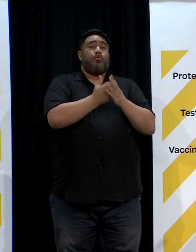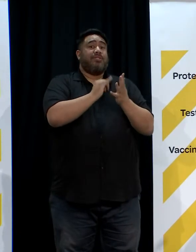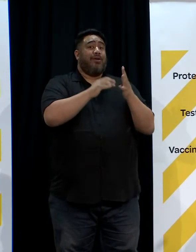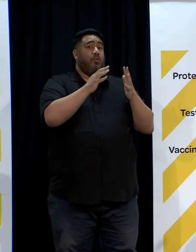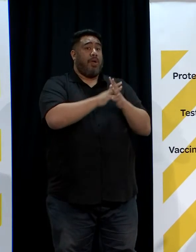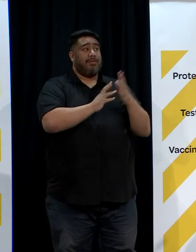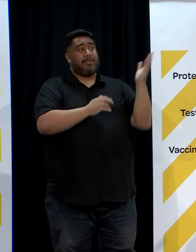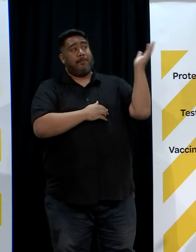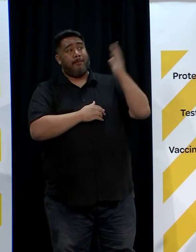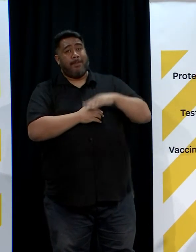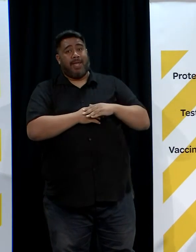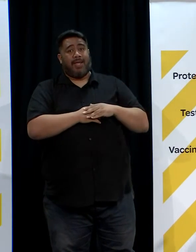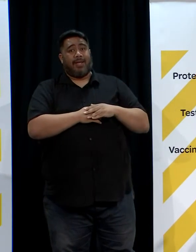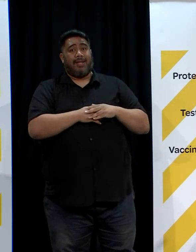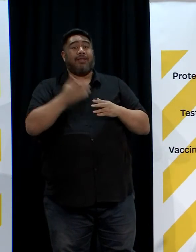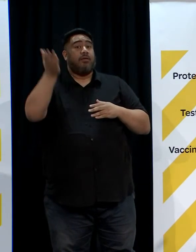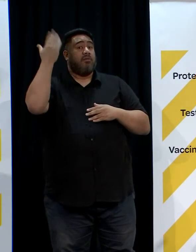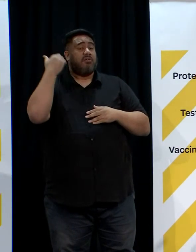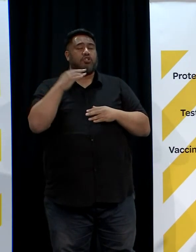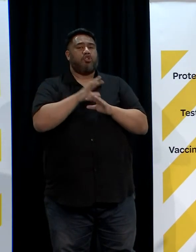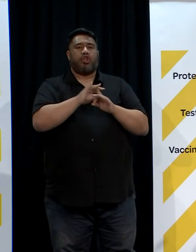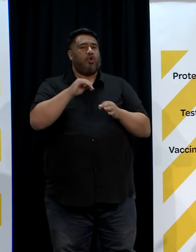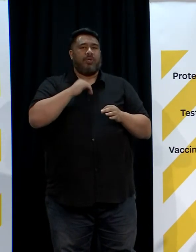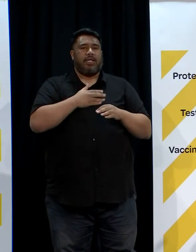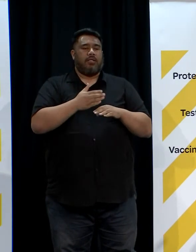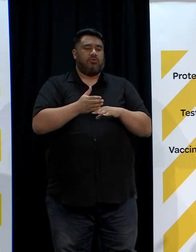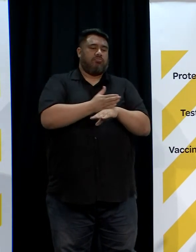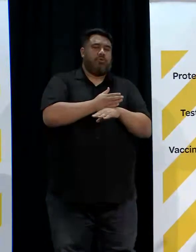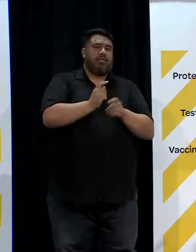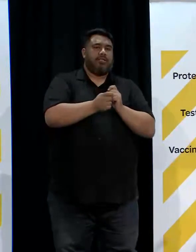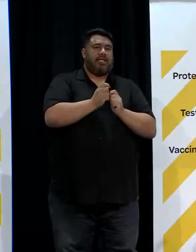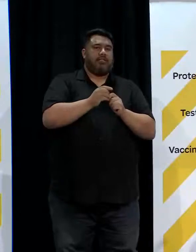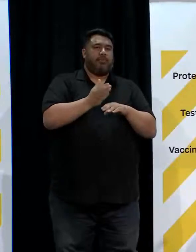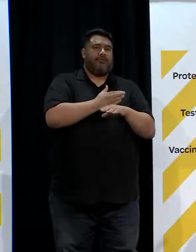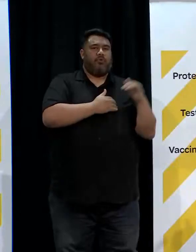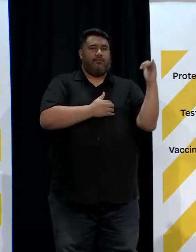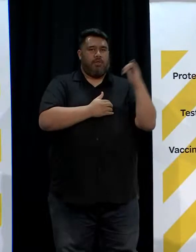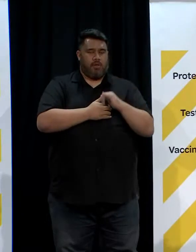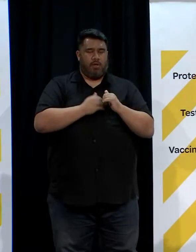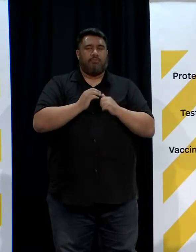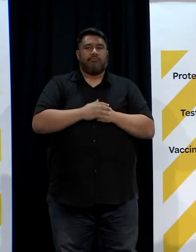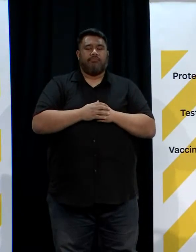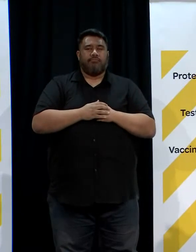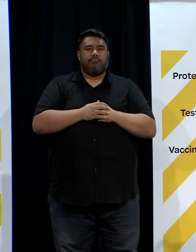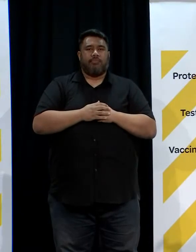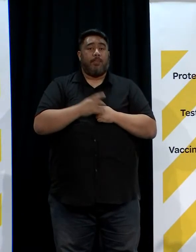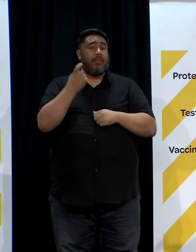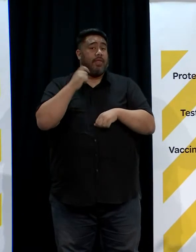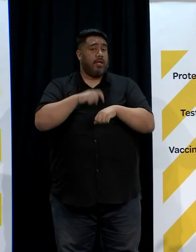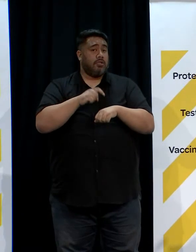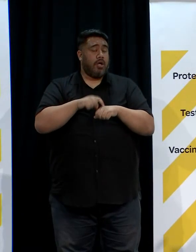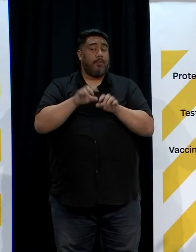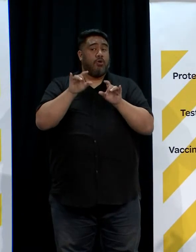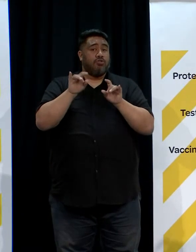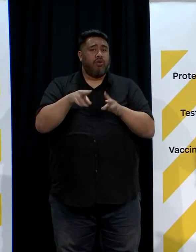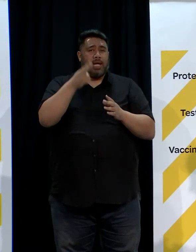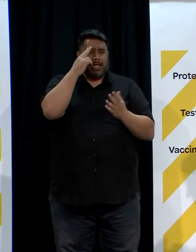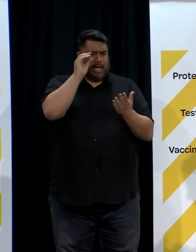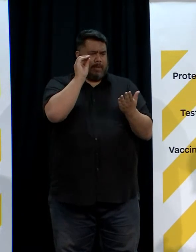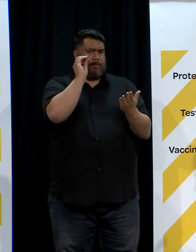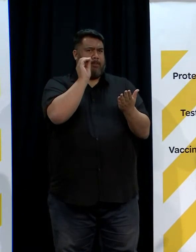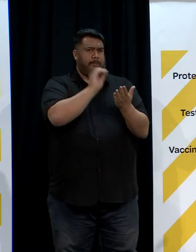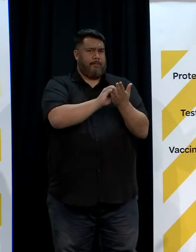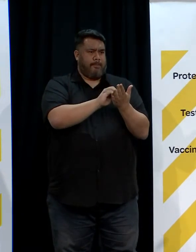Wales earlier on, it was also signalled in that advice that Australia would be removed from the list of countries